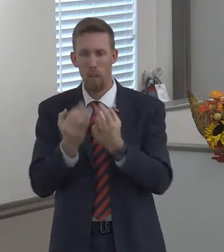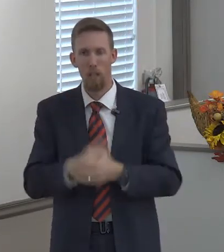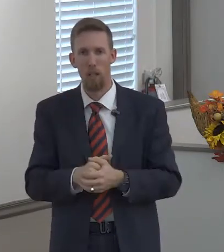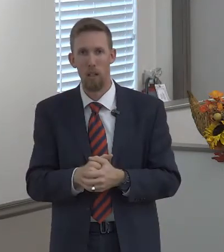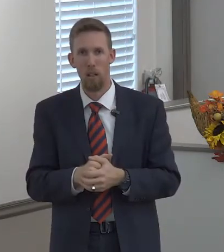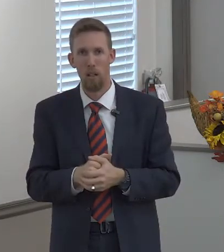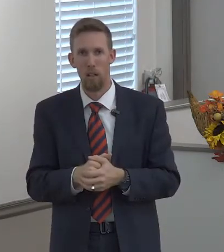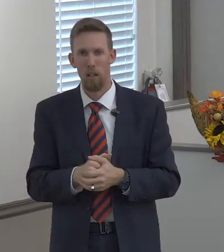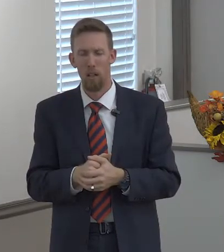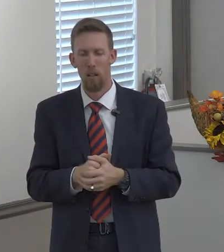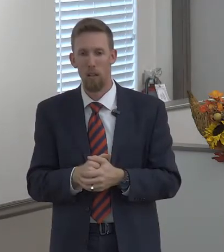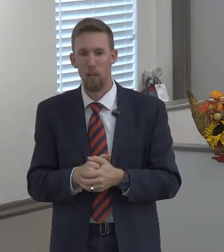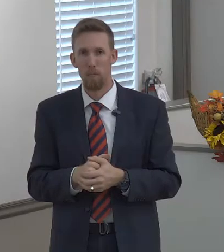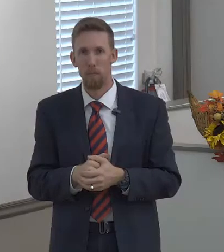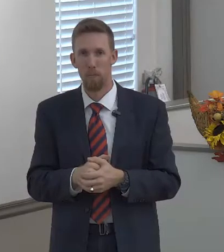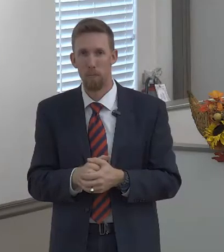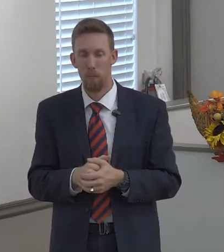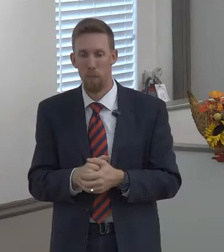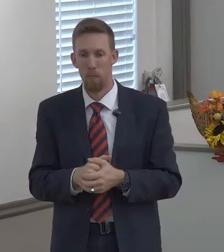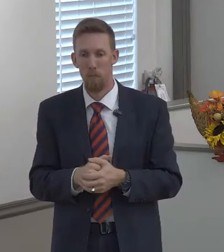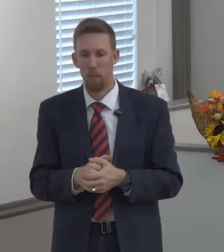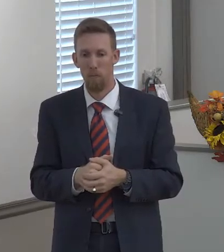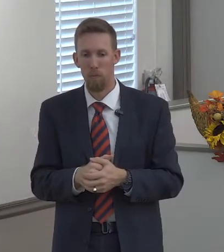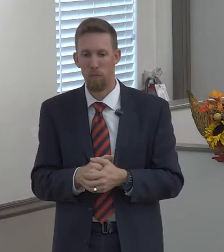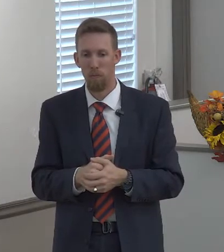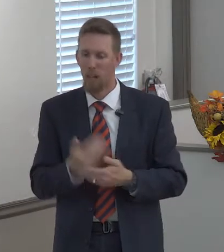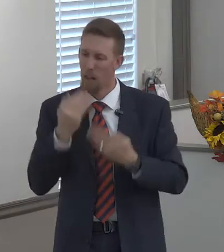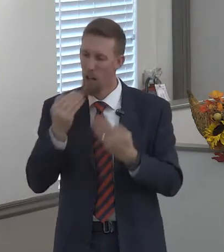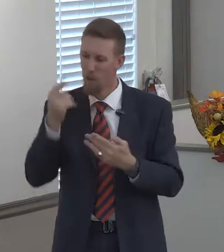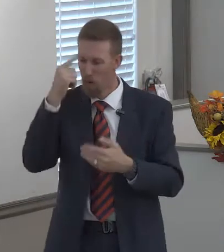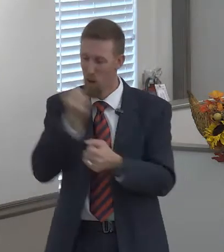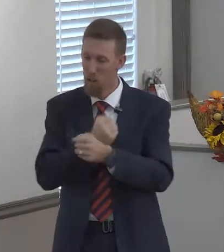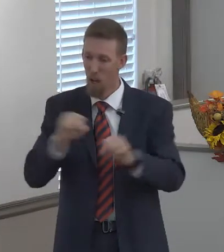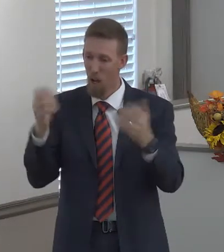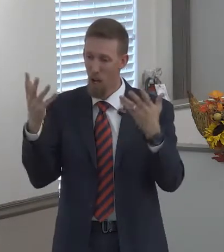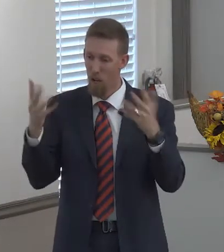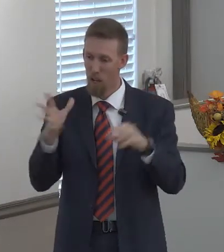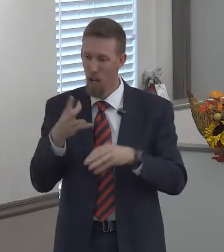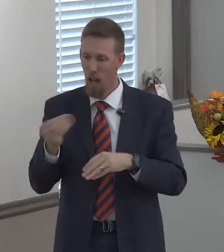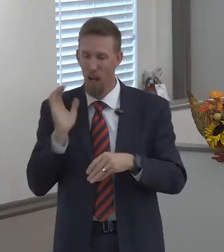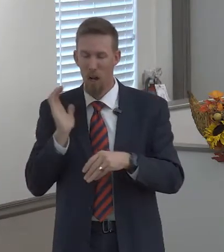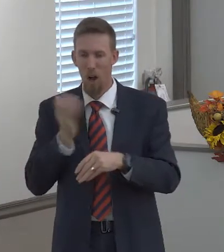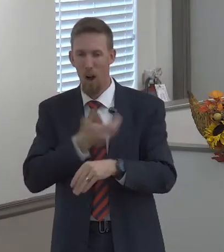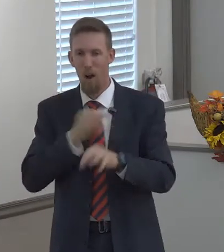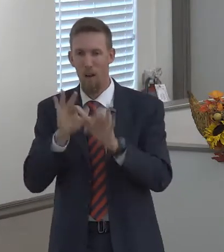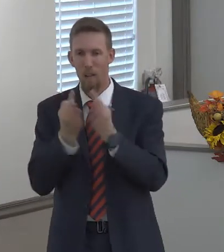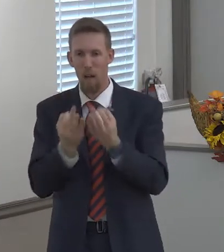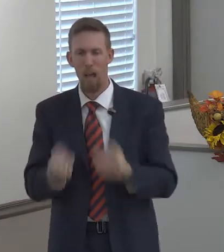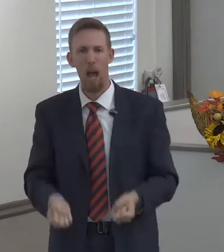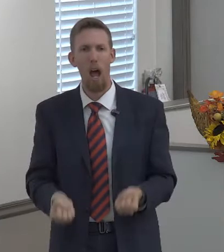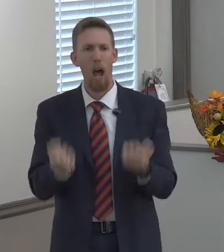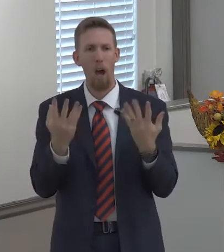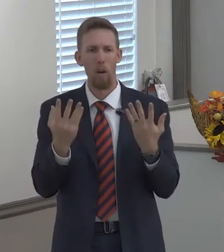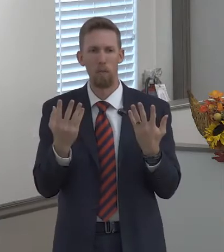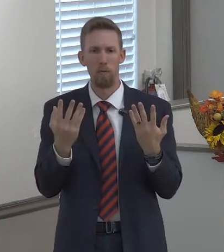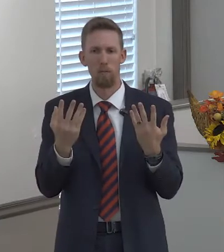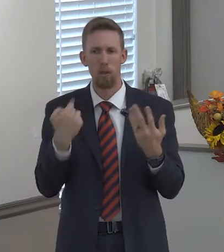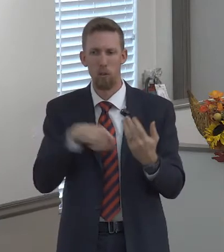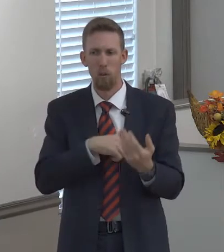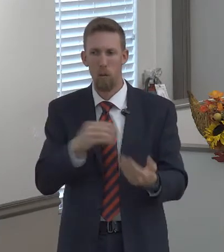simple. Religion has goofed it all up. I'm telling you, religion is the worst thing that ever happened to